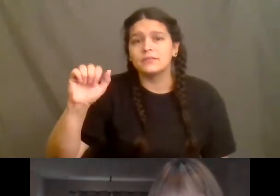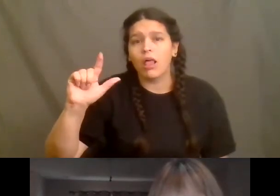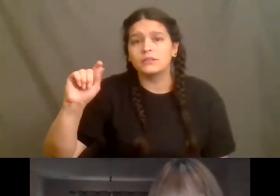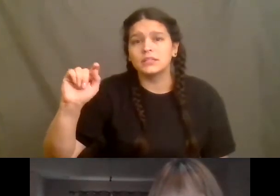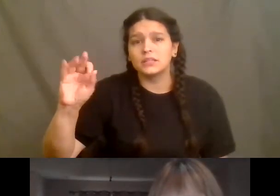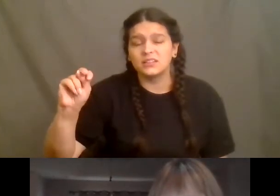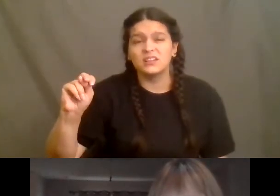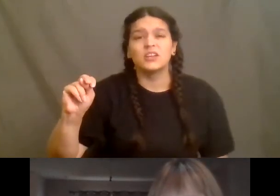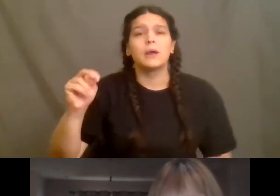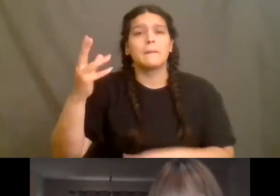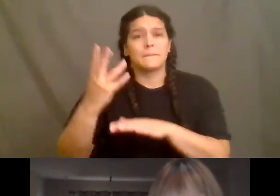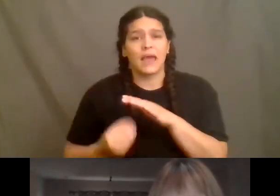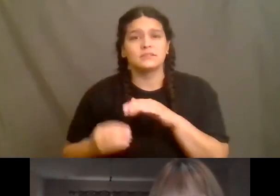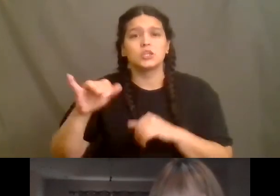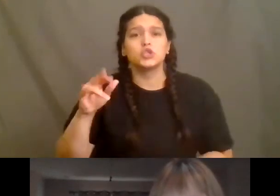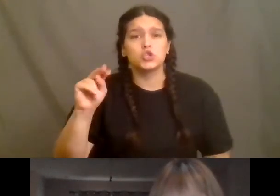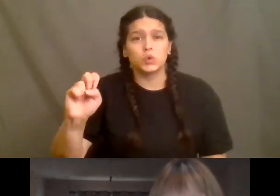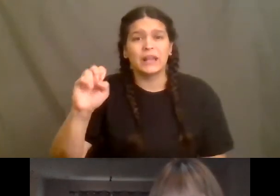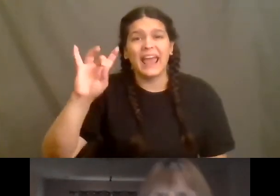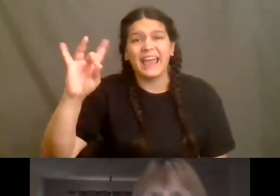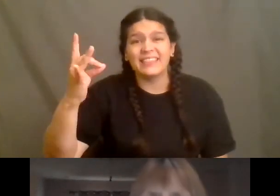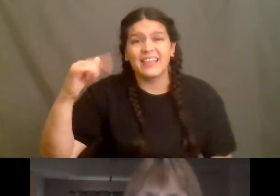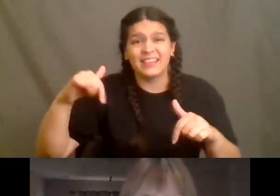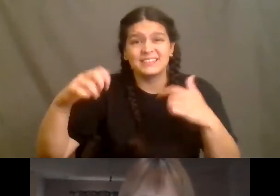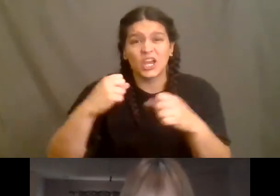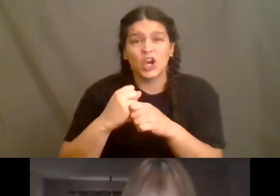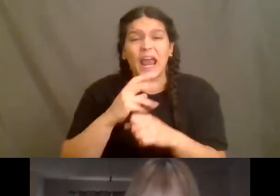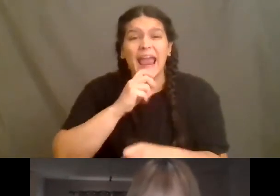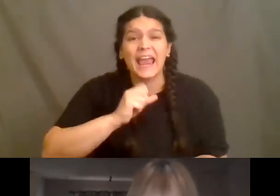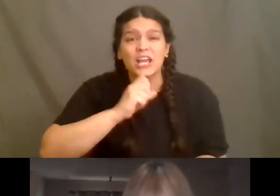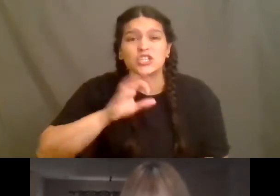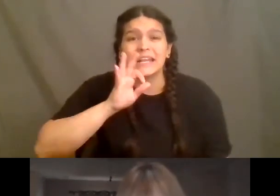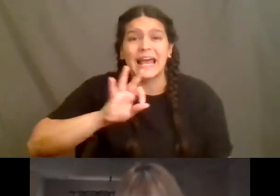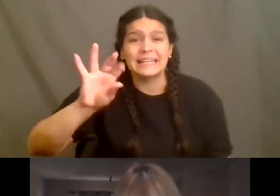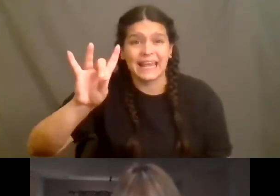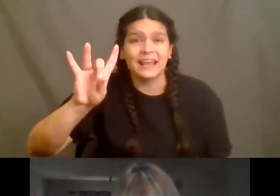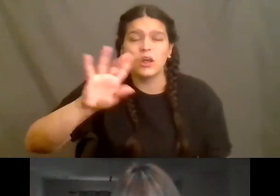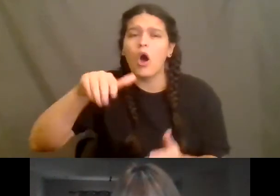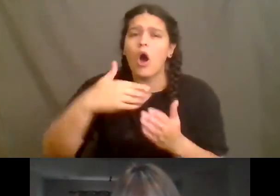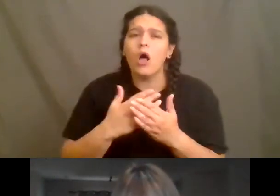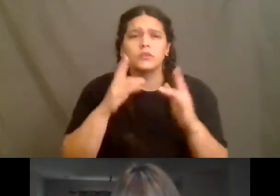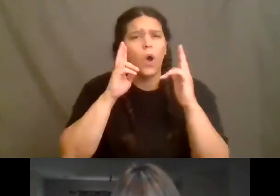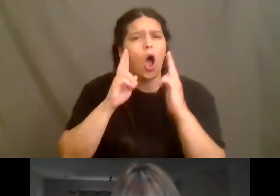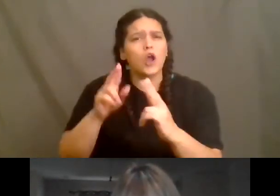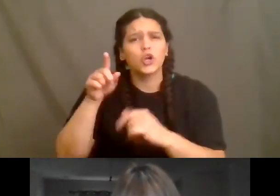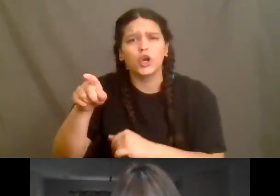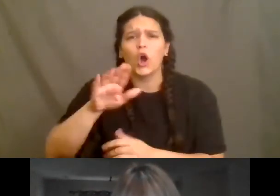8th this year at age 98. So this is all in honor of Margaret Dalton and all her brothers and